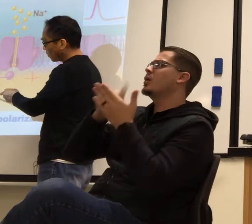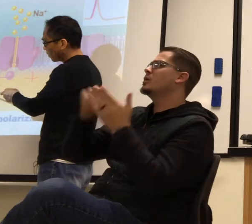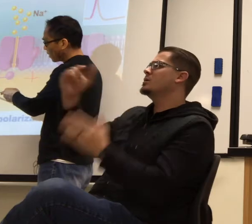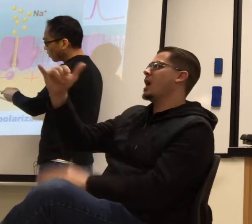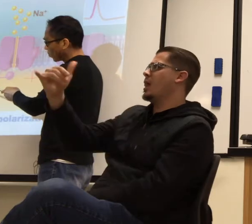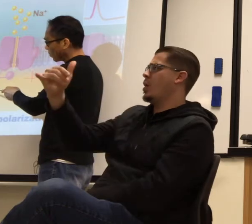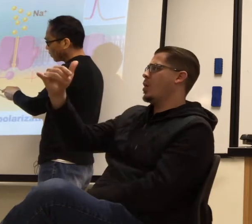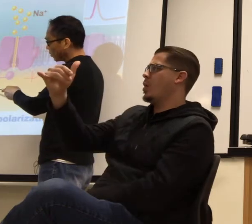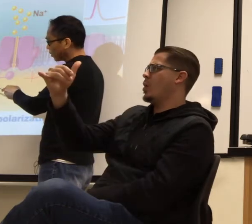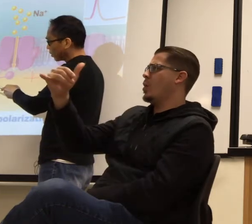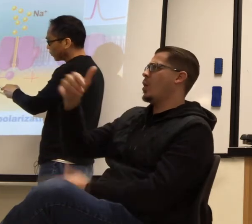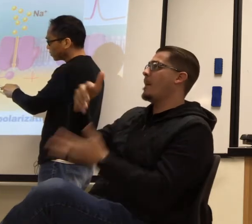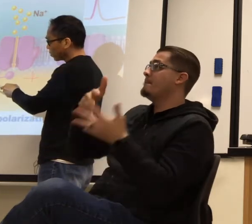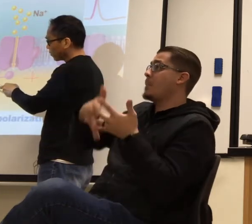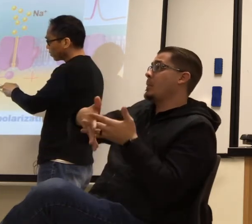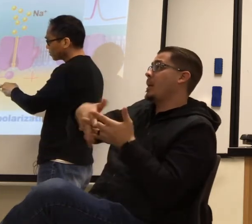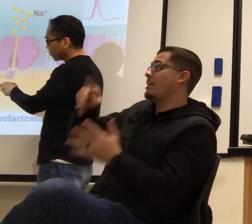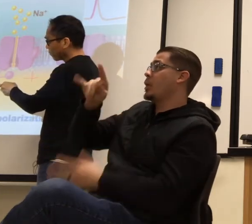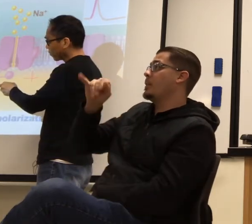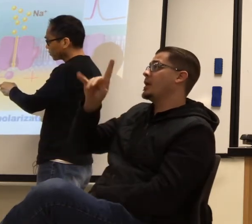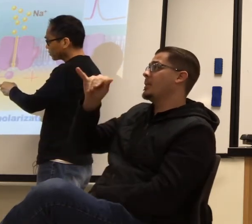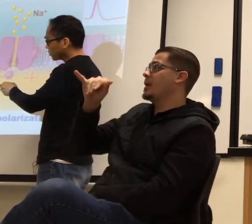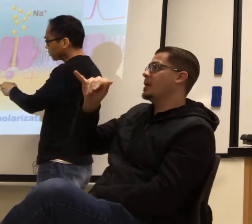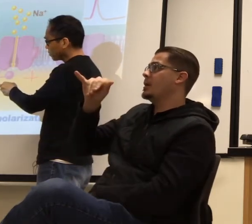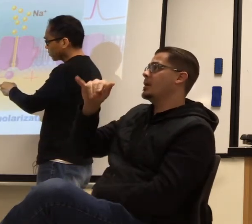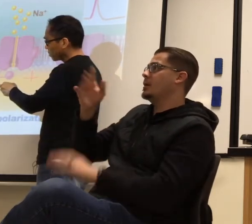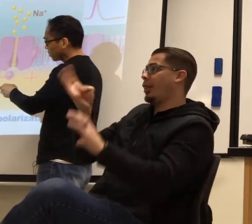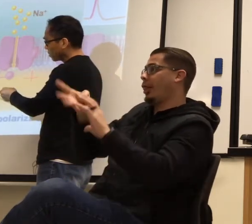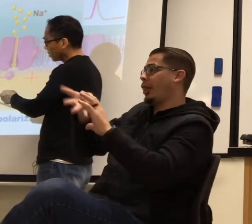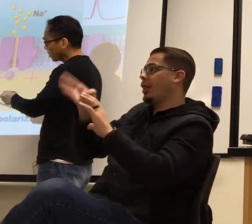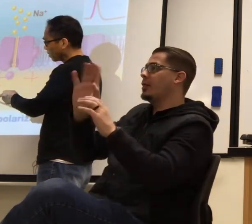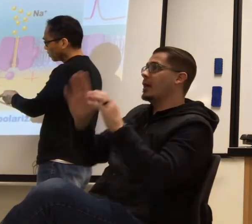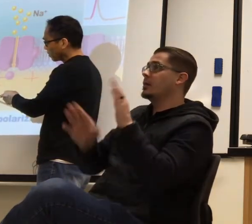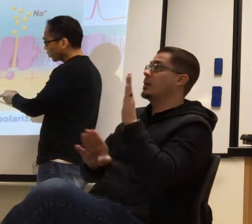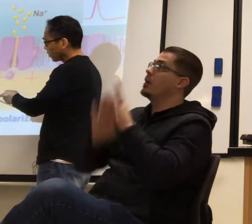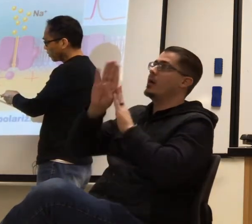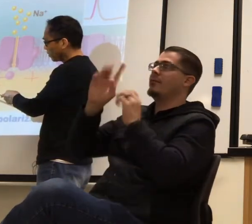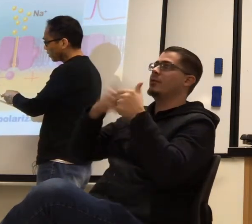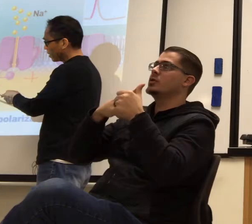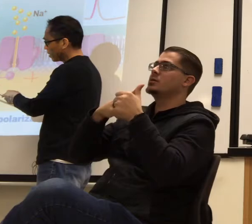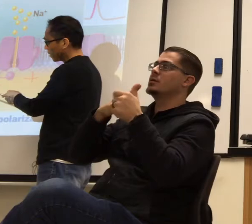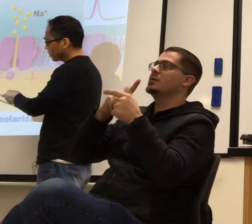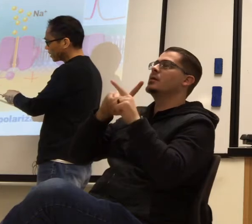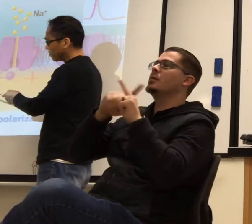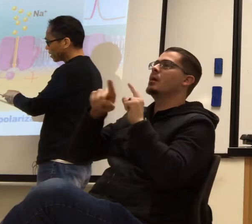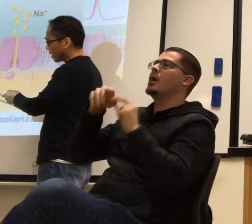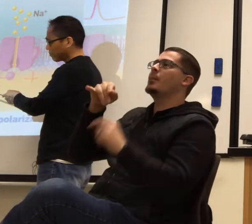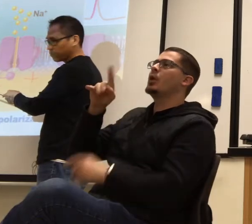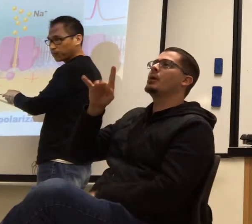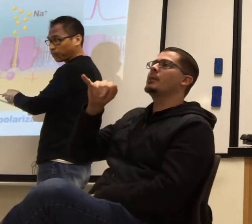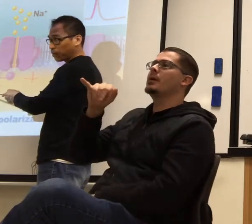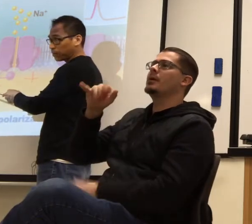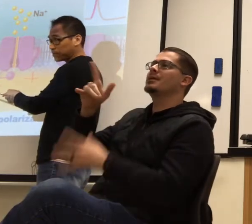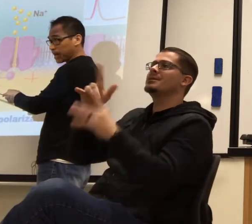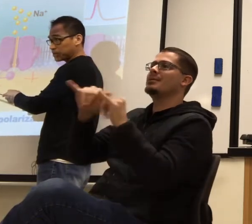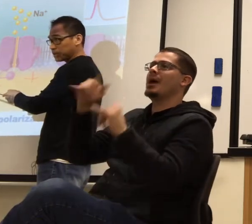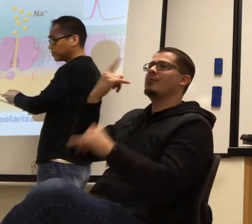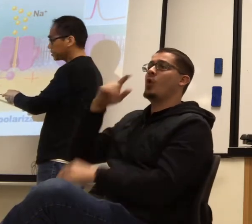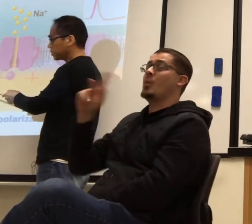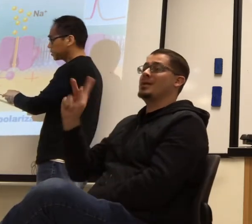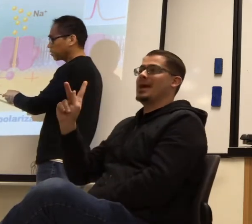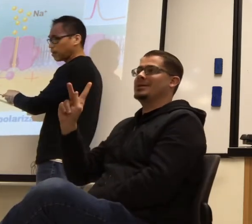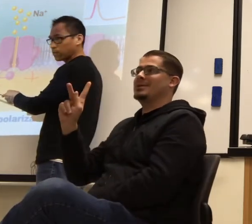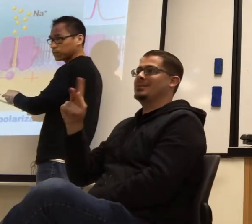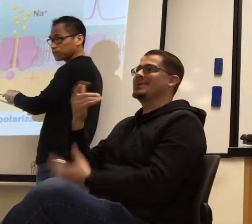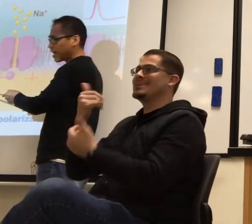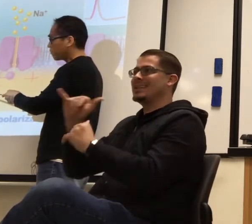yellow permeability curve for sodium goes up first, but the permeability at the same time for potassium